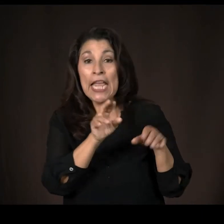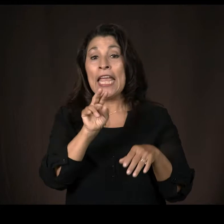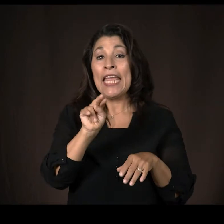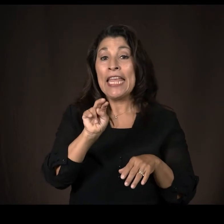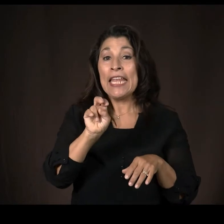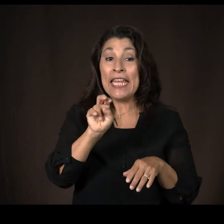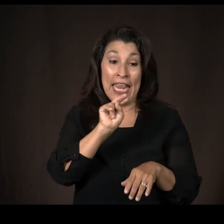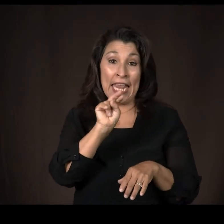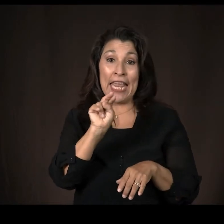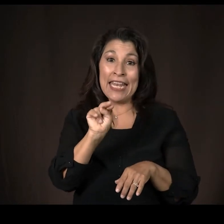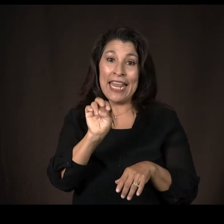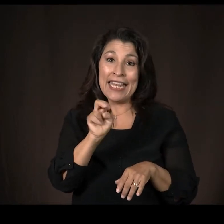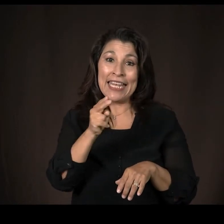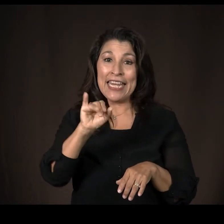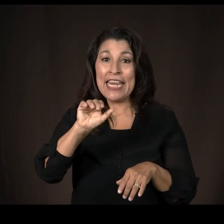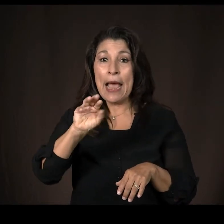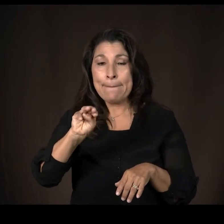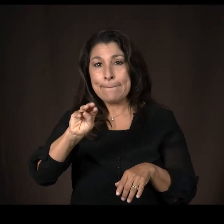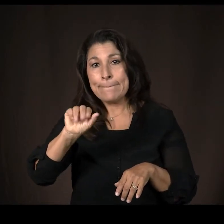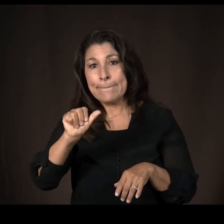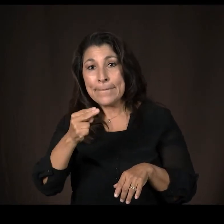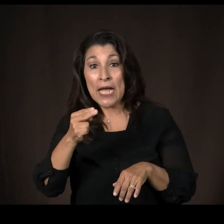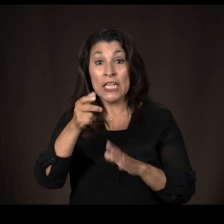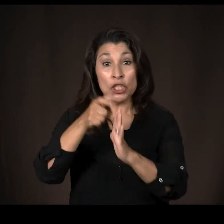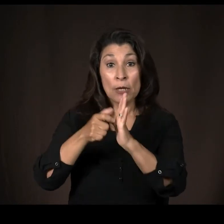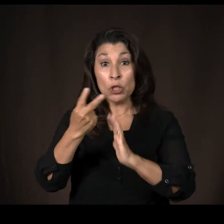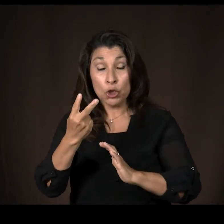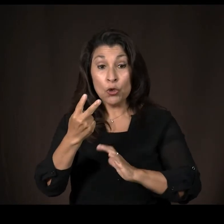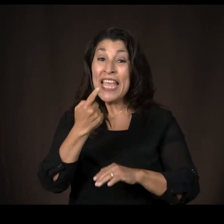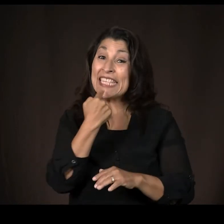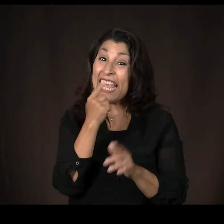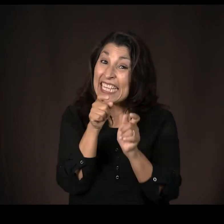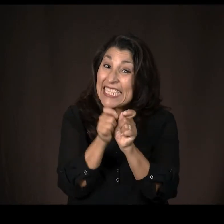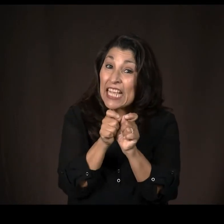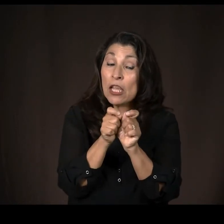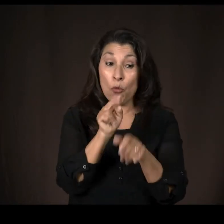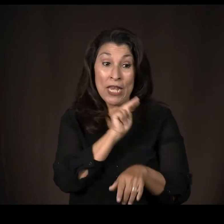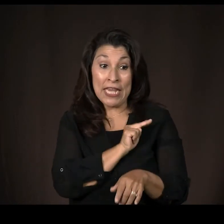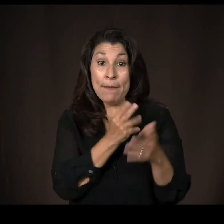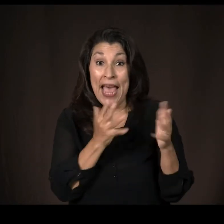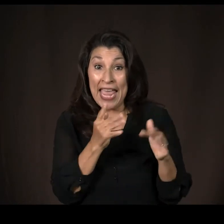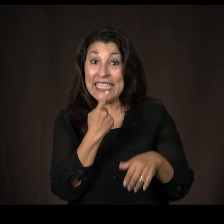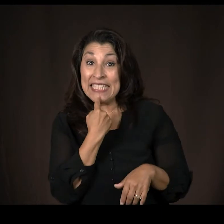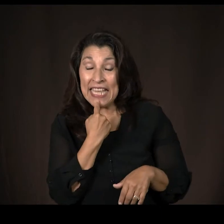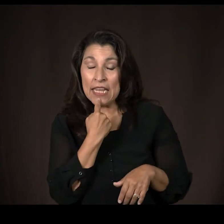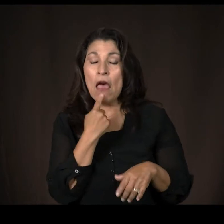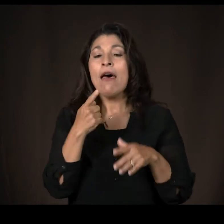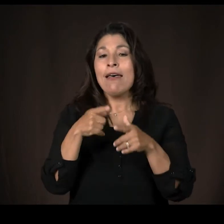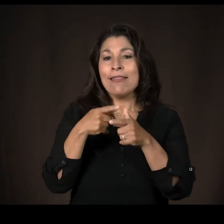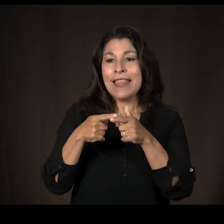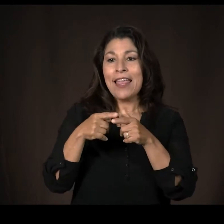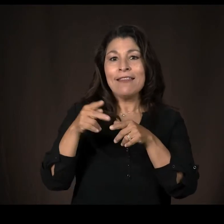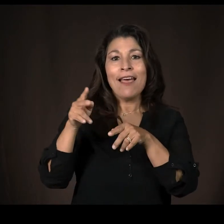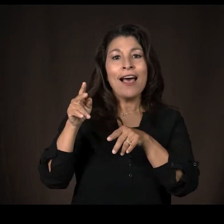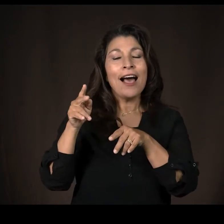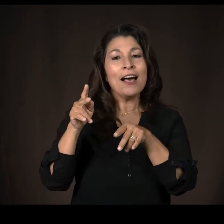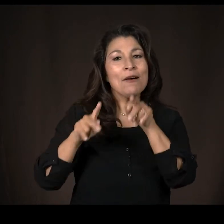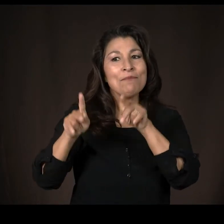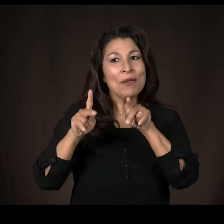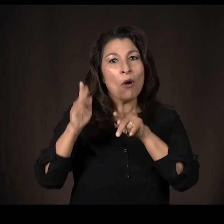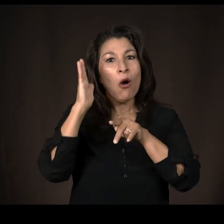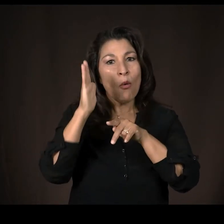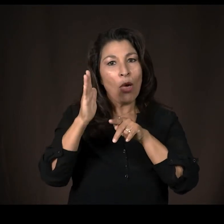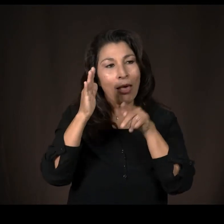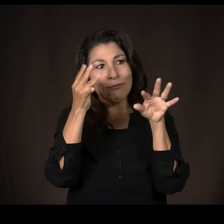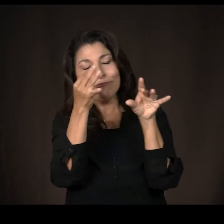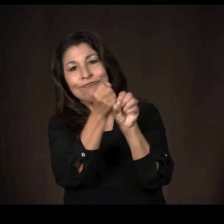chapter 2 and say what Nehemiah said, you will find a receptive audience. All right,